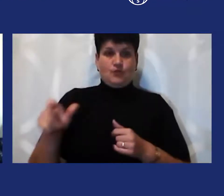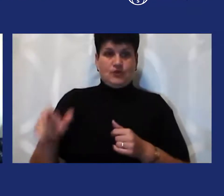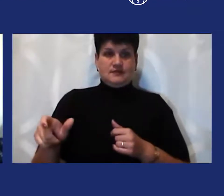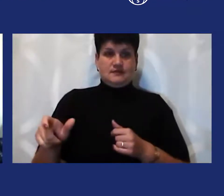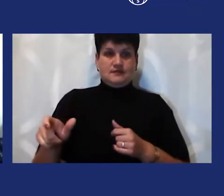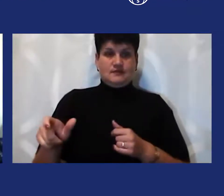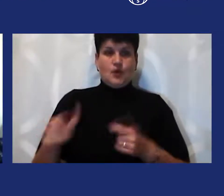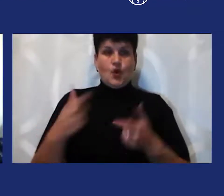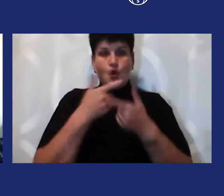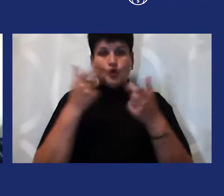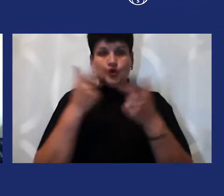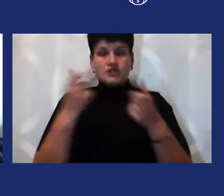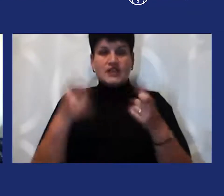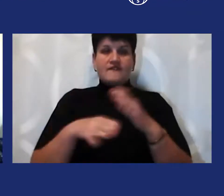that